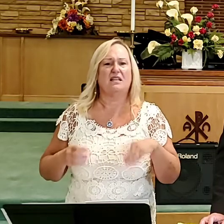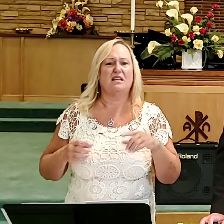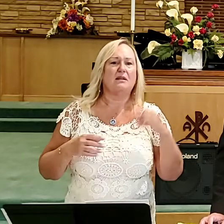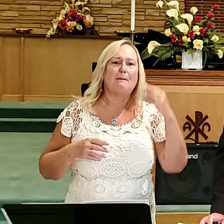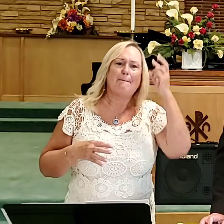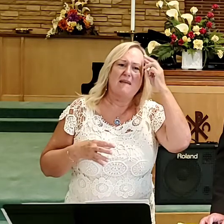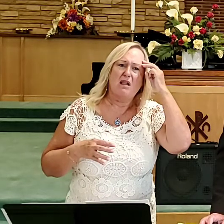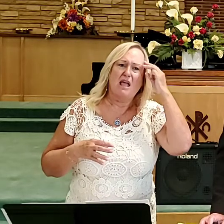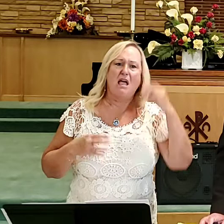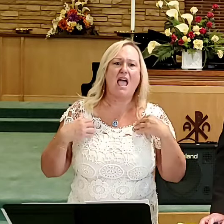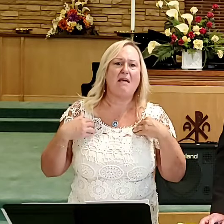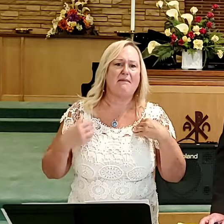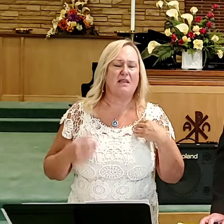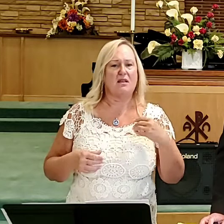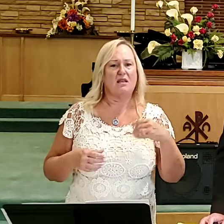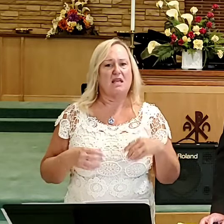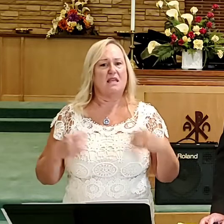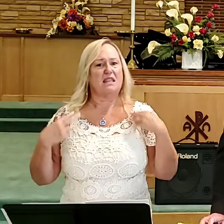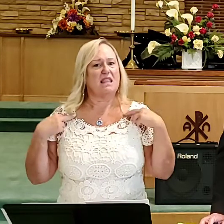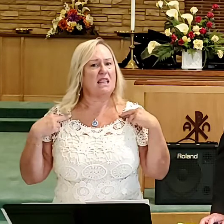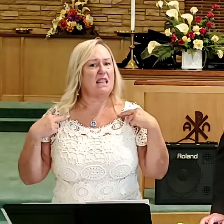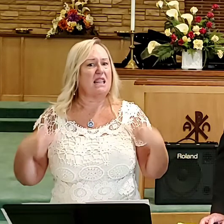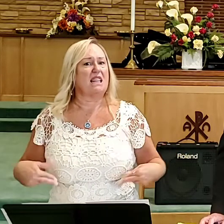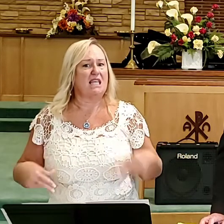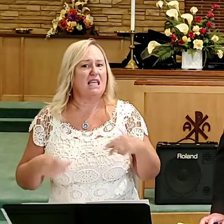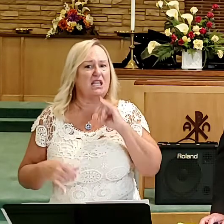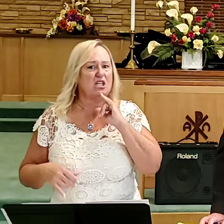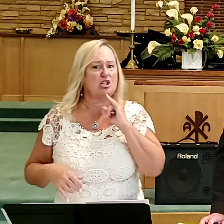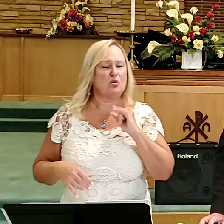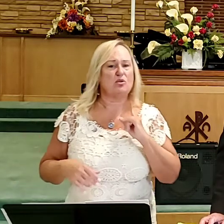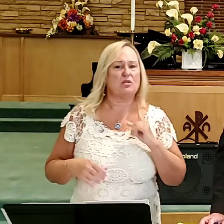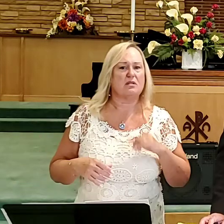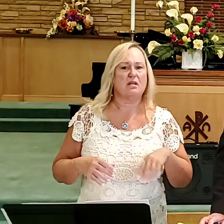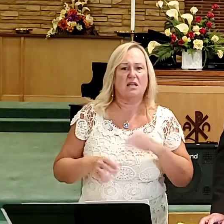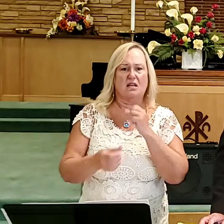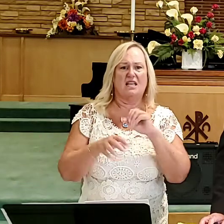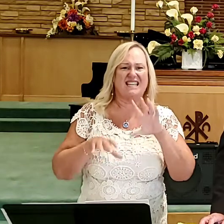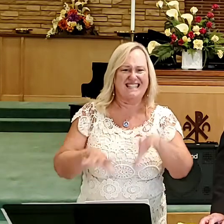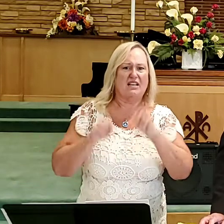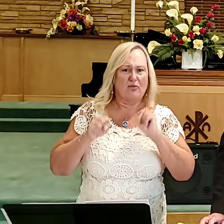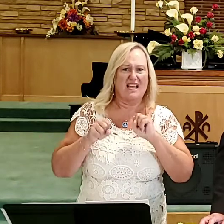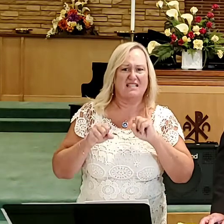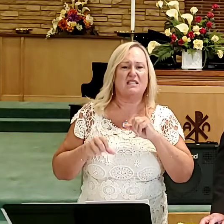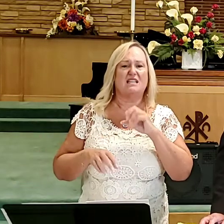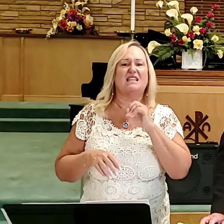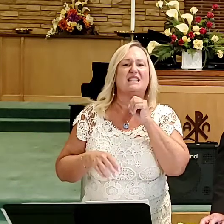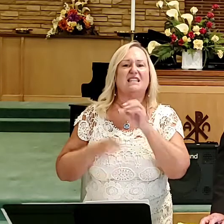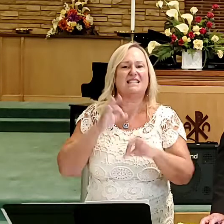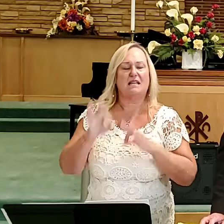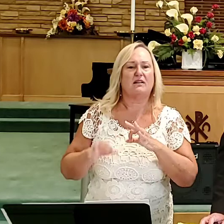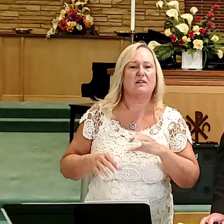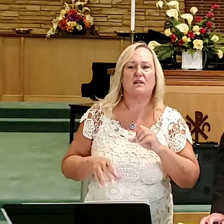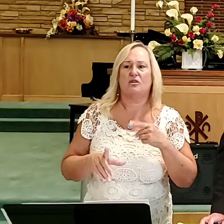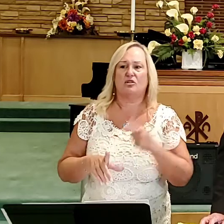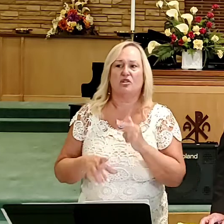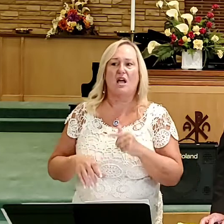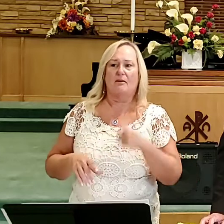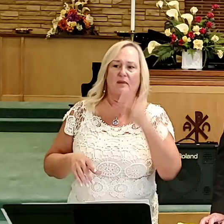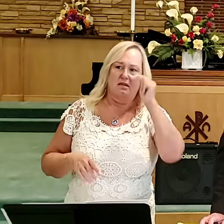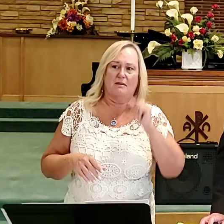health issues, instead of being arrested or worse, shot because something